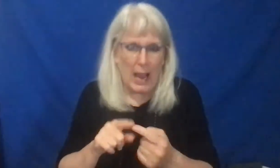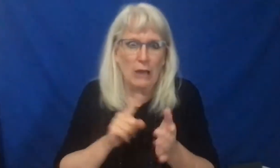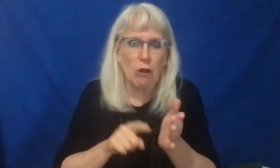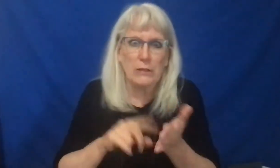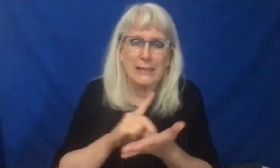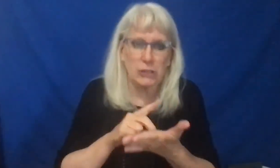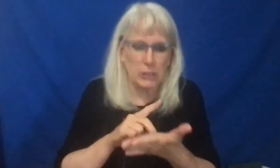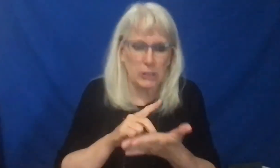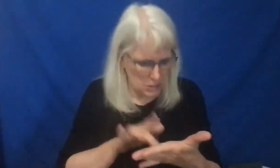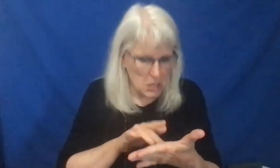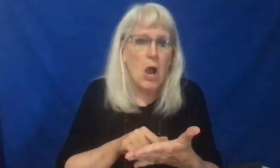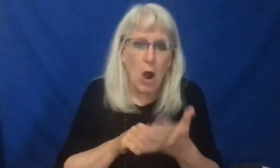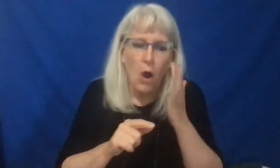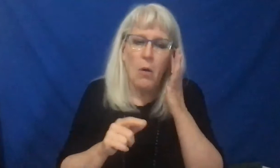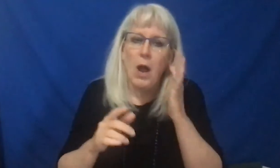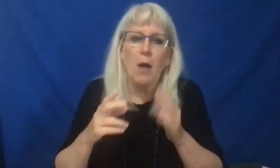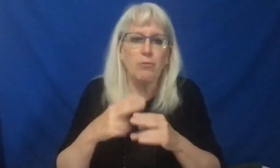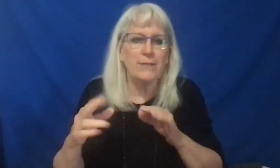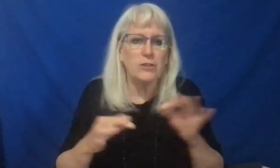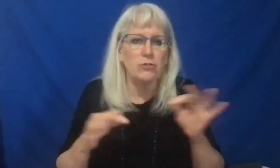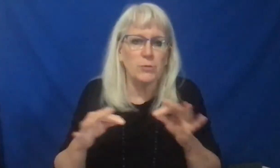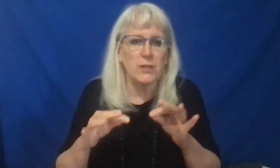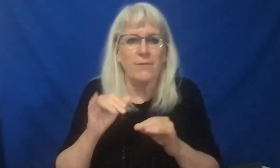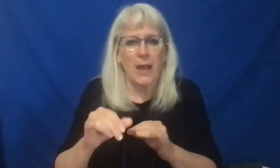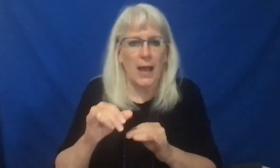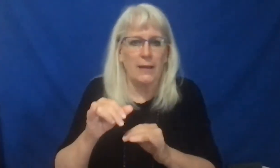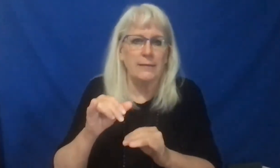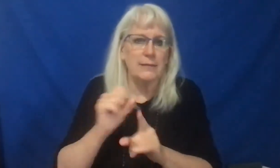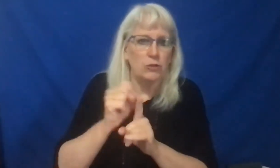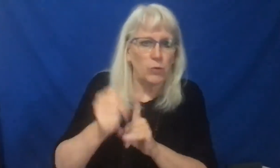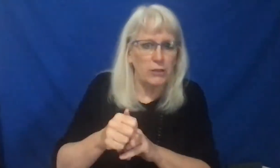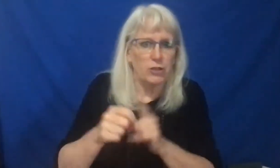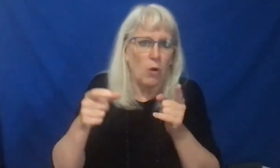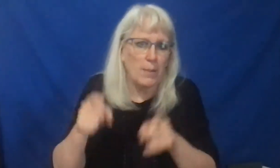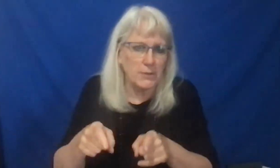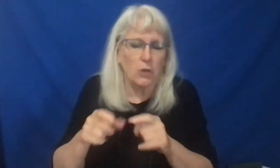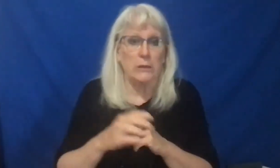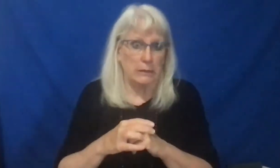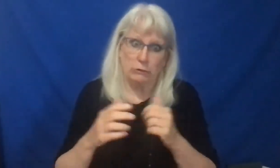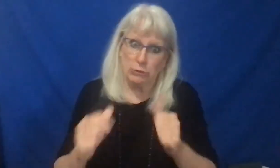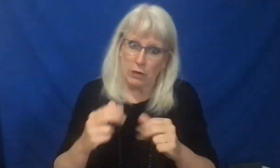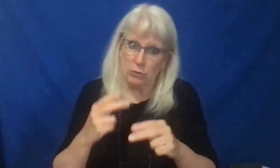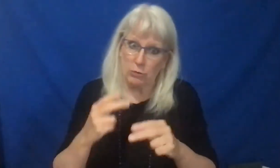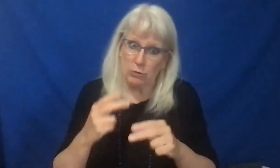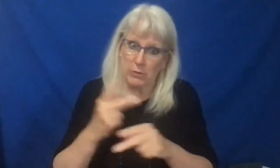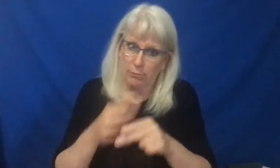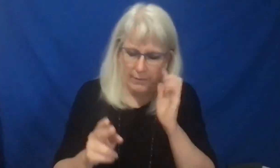description, account, or episode. So I'm going to try and do that. I'm going to try and keep it very brief. So my understanding in Tradition